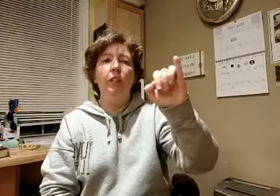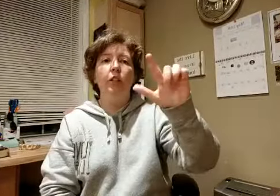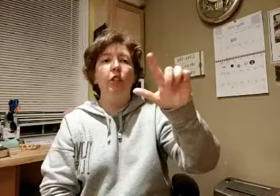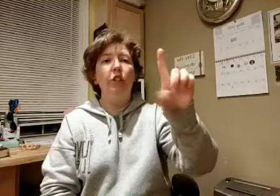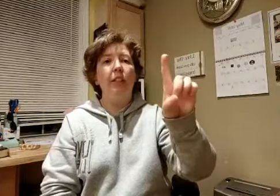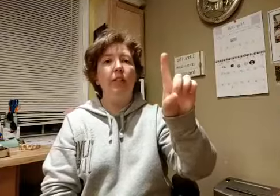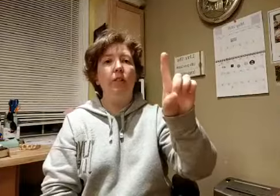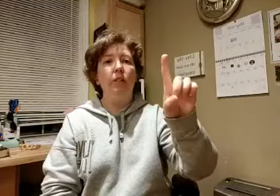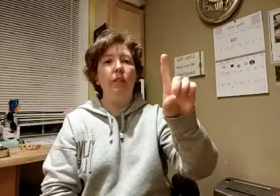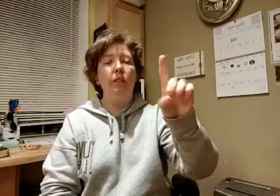Shield.